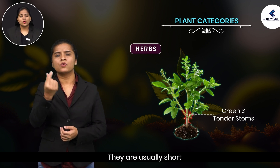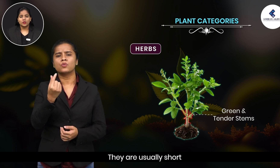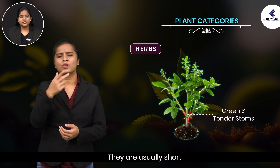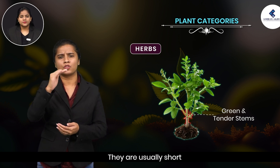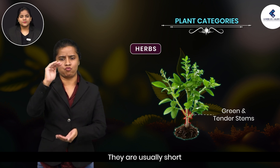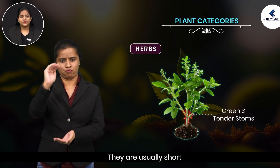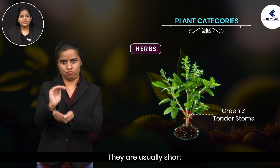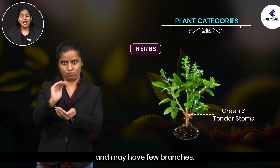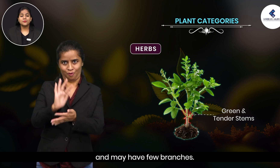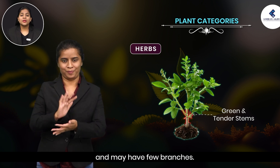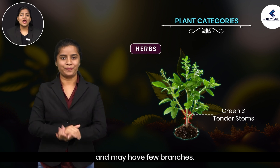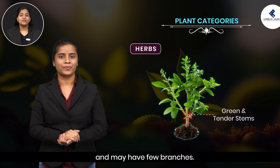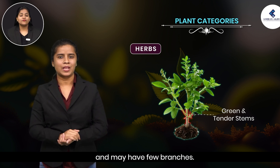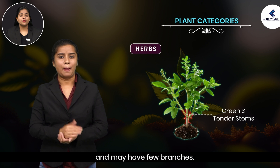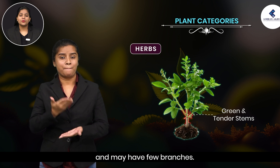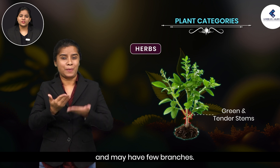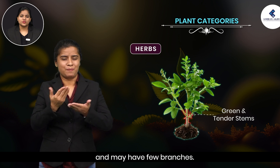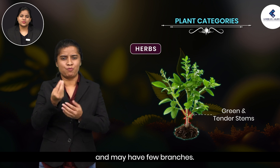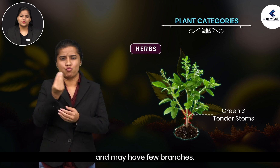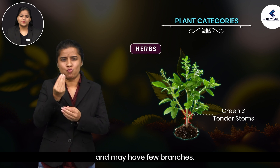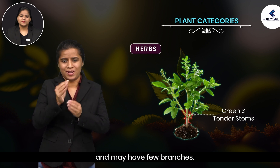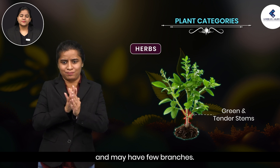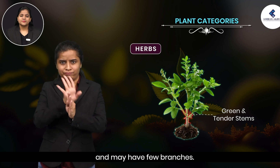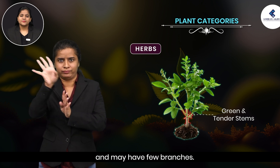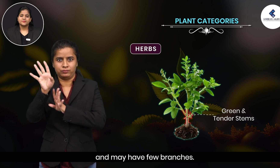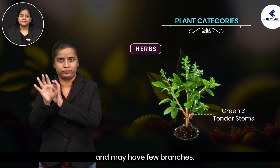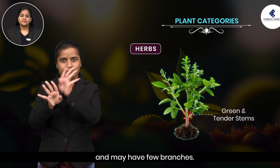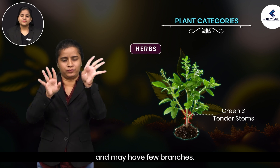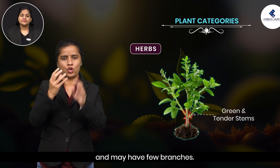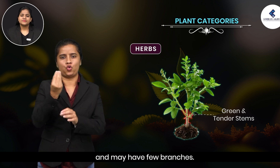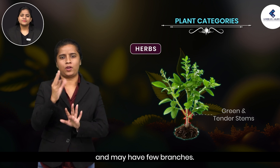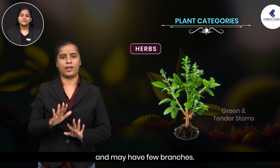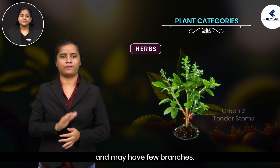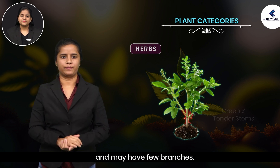usually short and may have few branches.